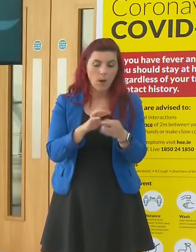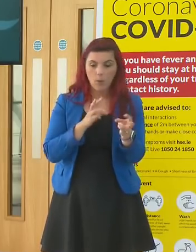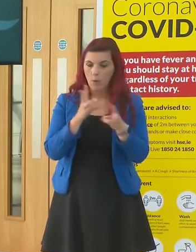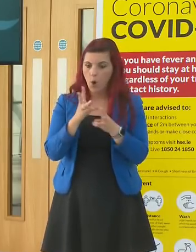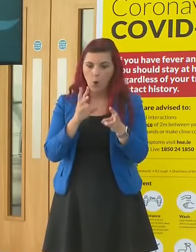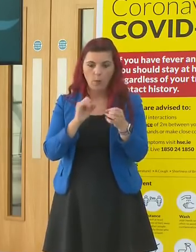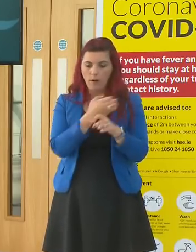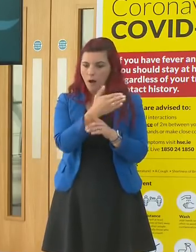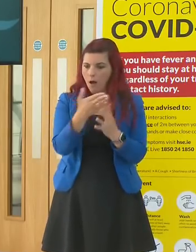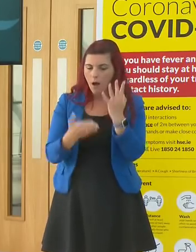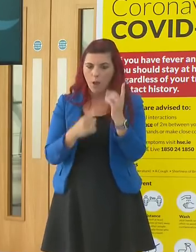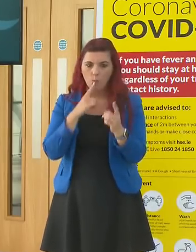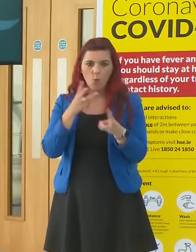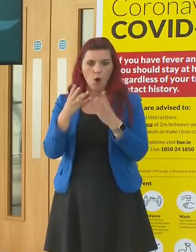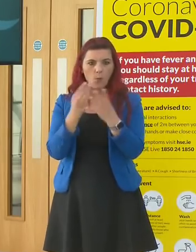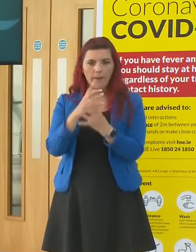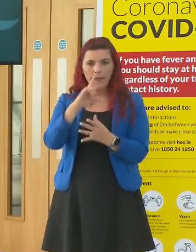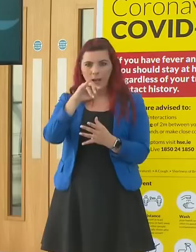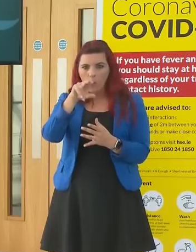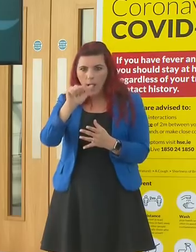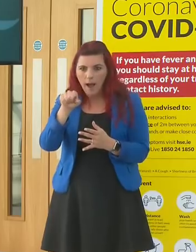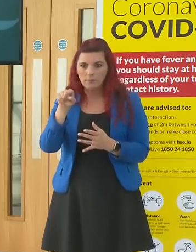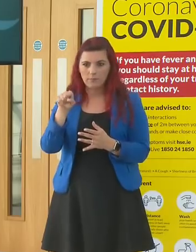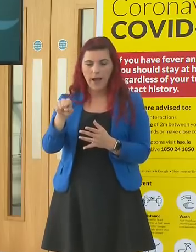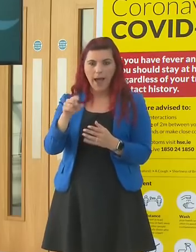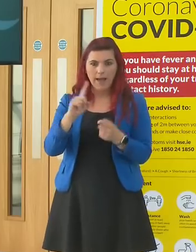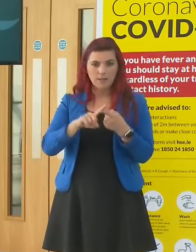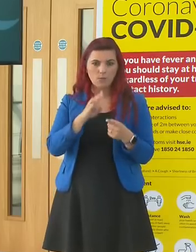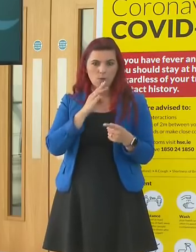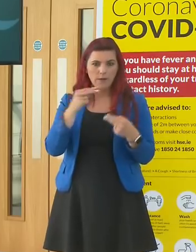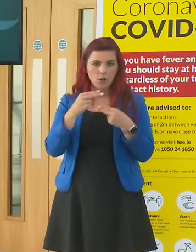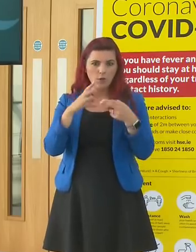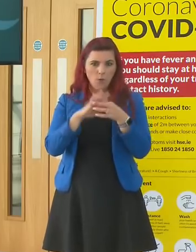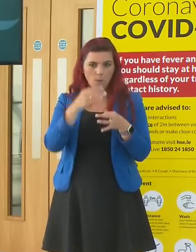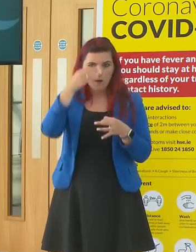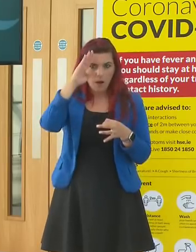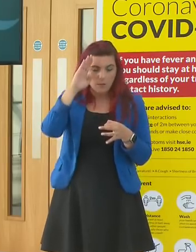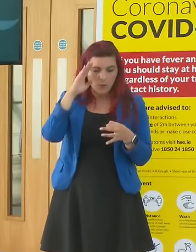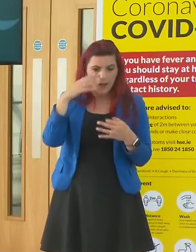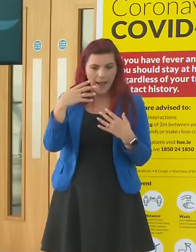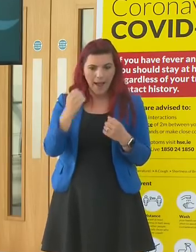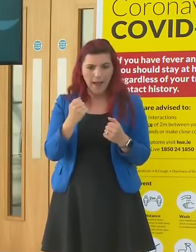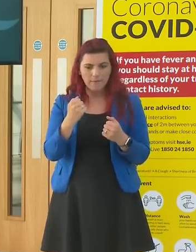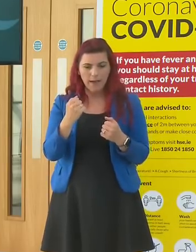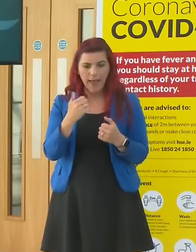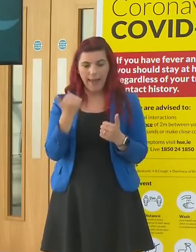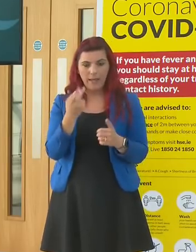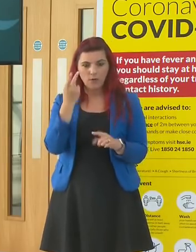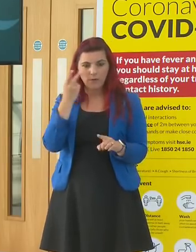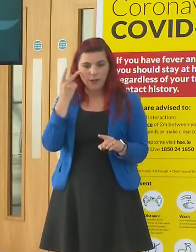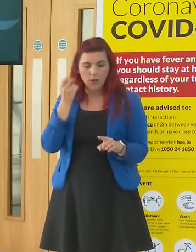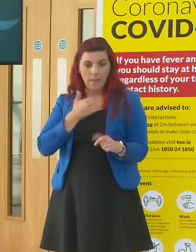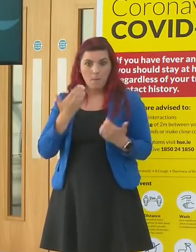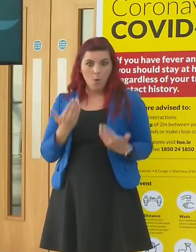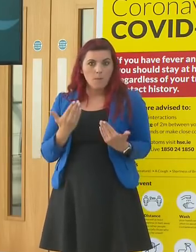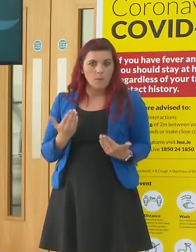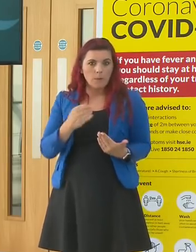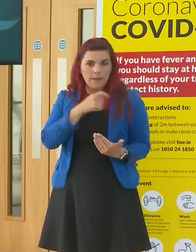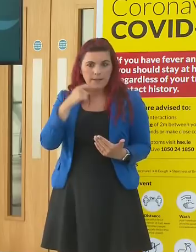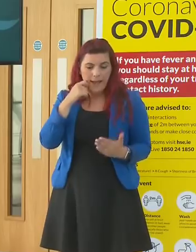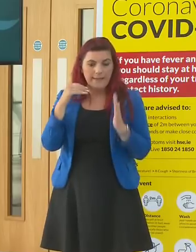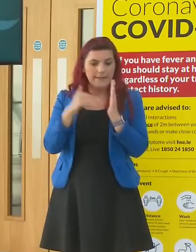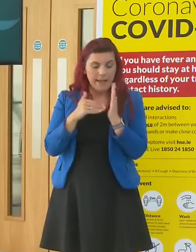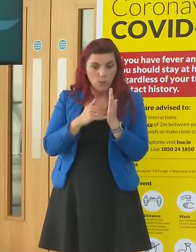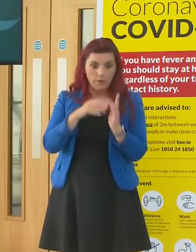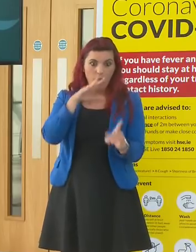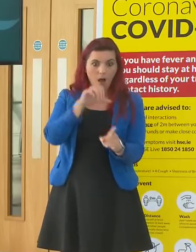We've had great workings with HICWA and Private Nursing Homes Ireland. But I think any reflection at this point in time can say it is something to be